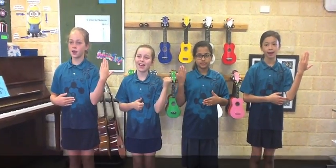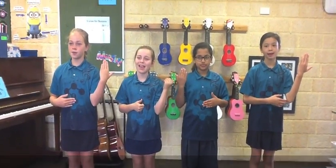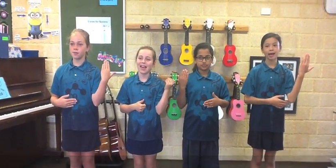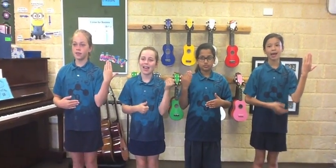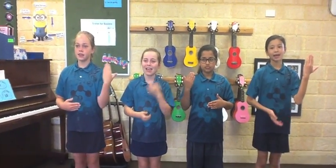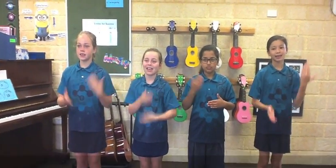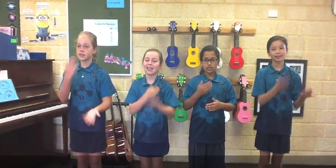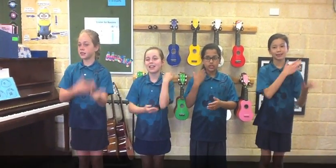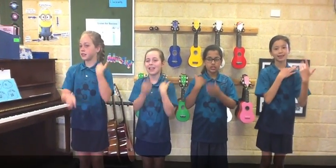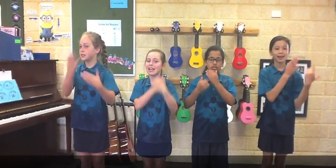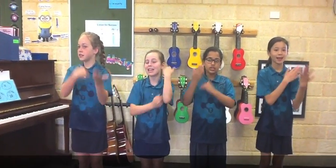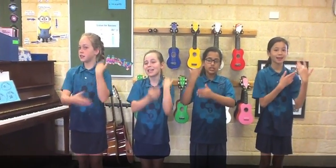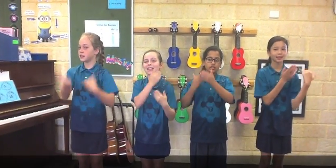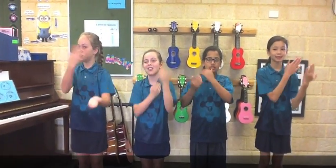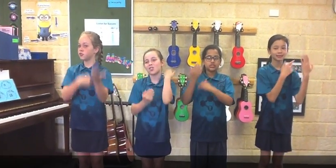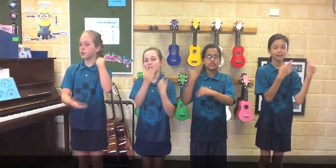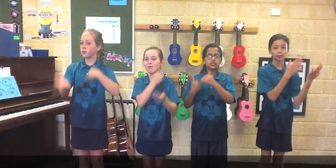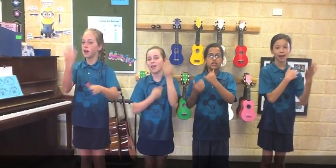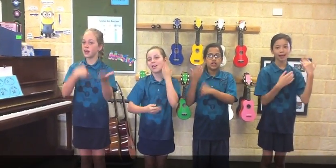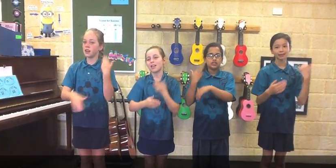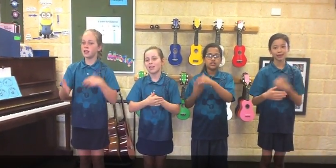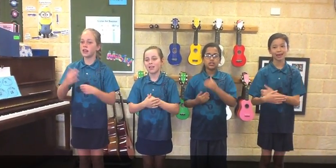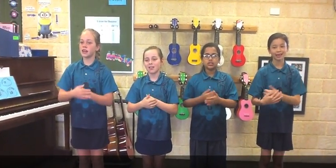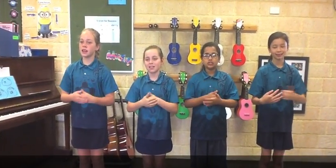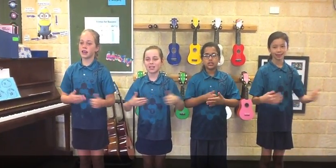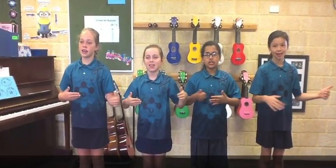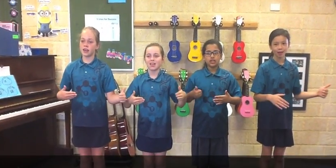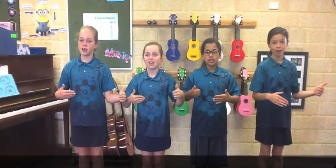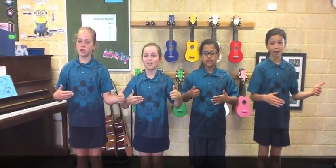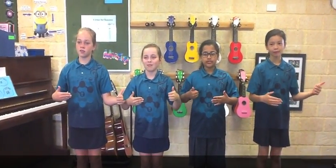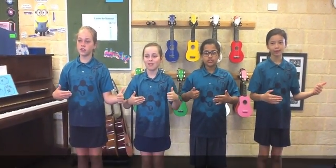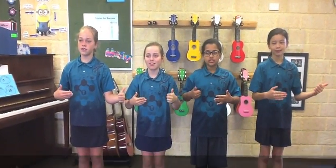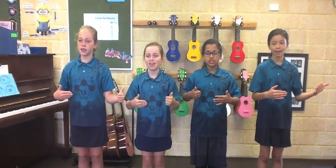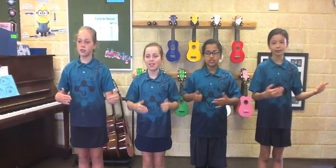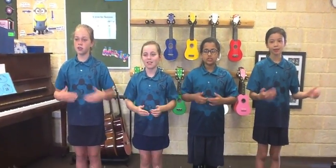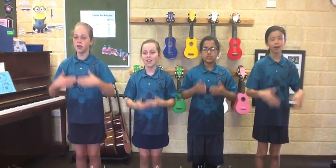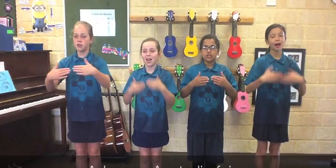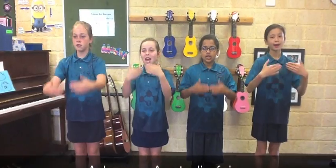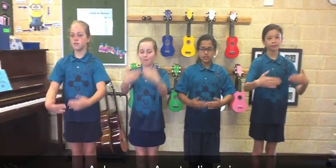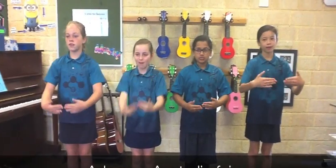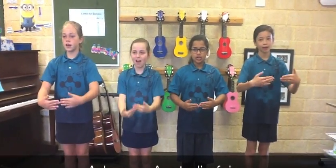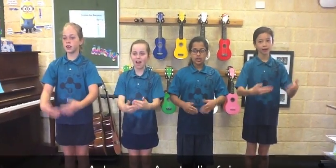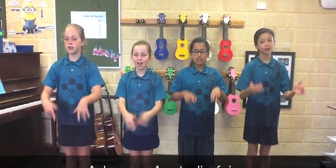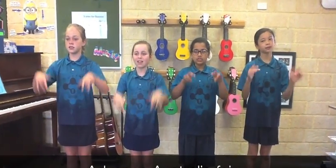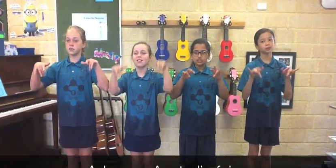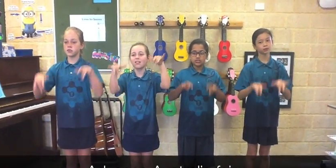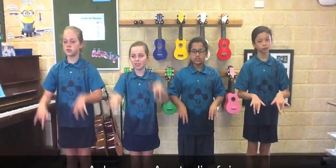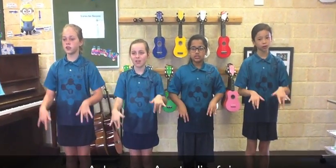R in history's place every stage I thought